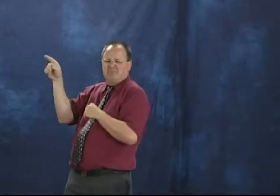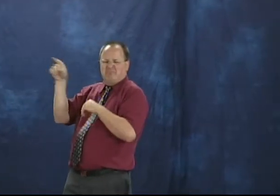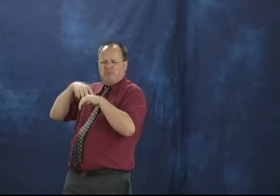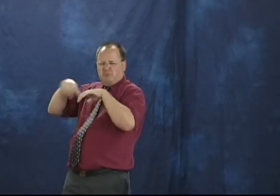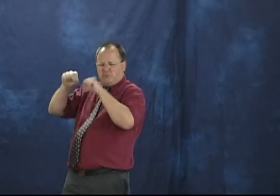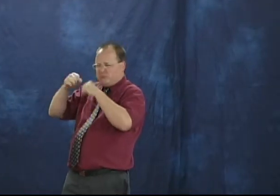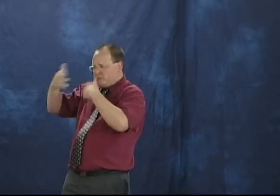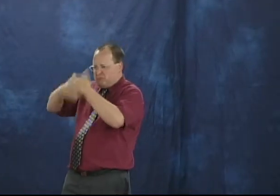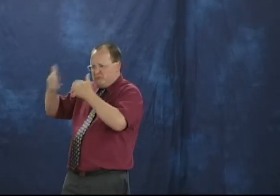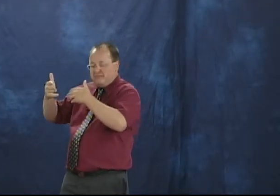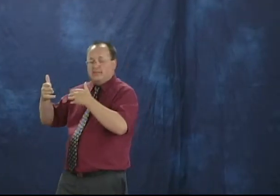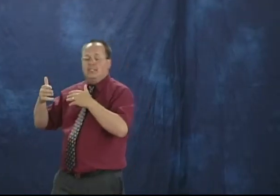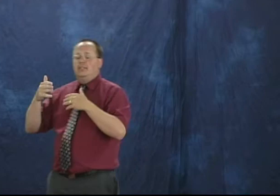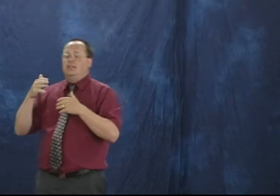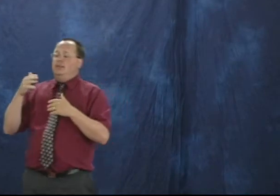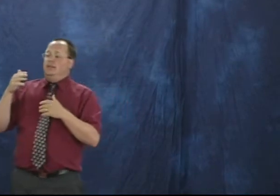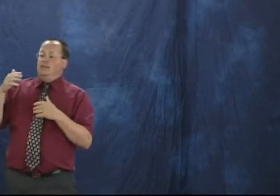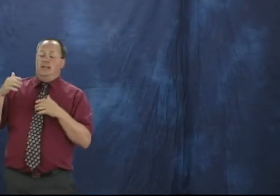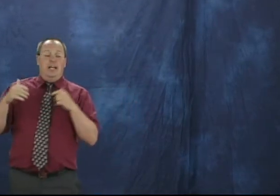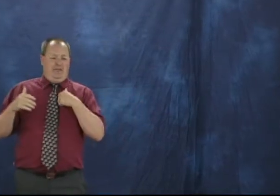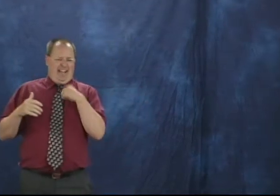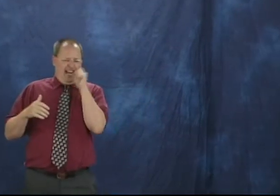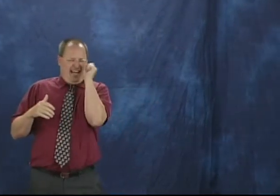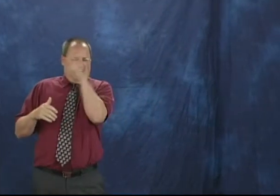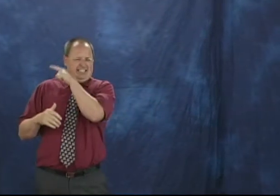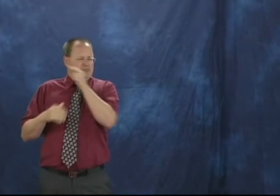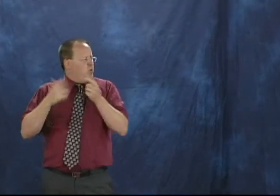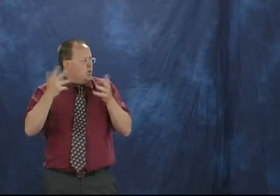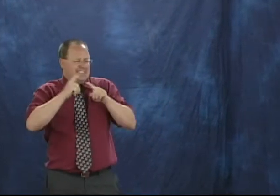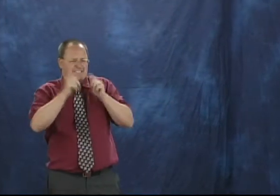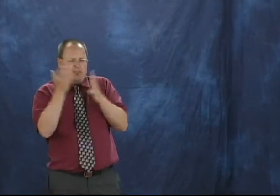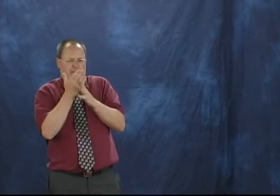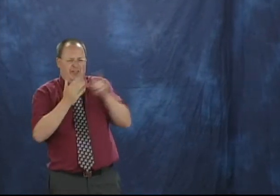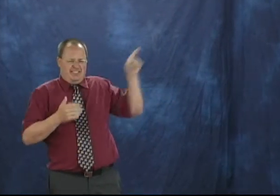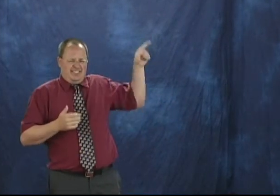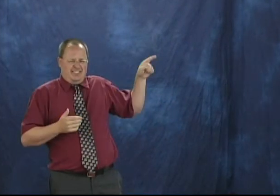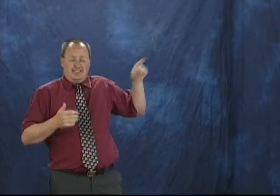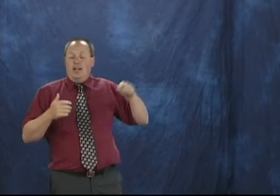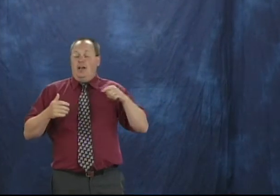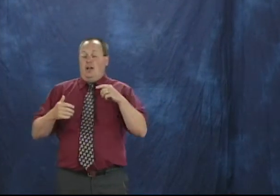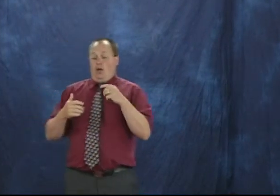Okay, last year, Yari and I were discussing this with a seminary student,